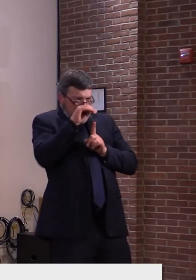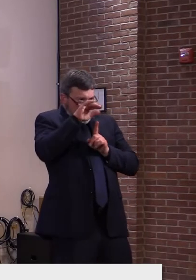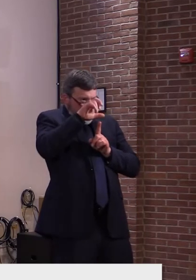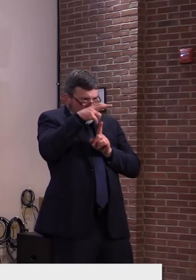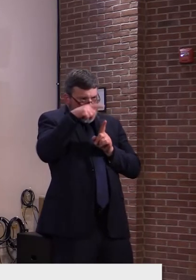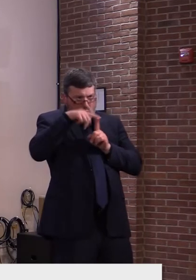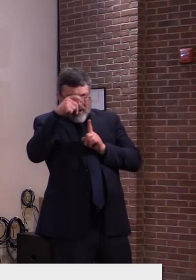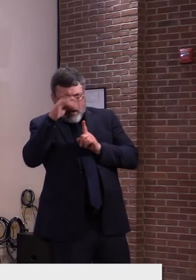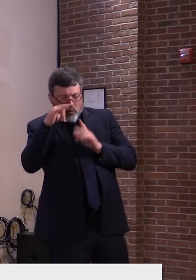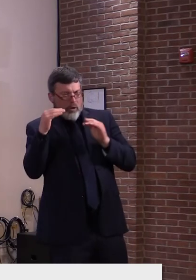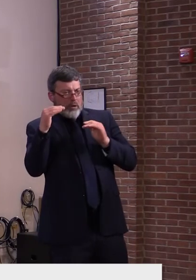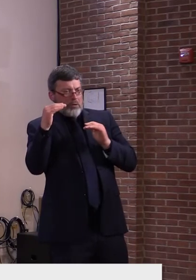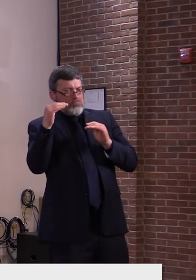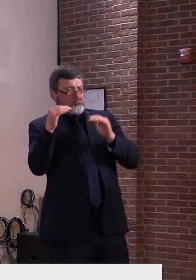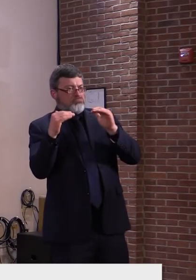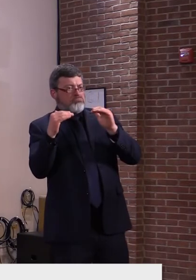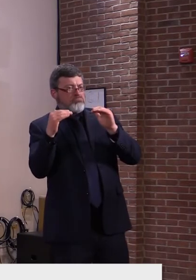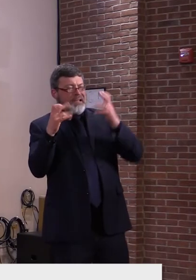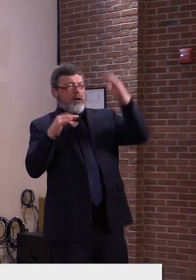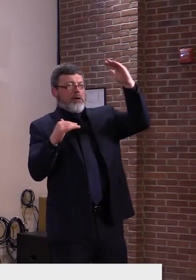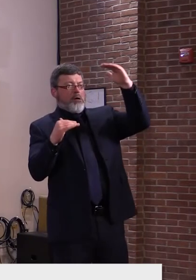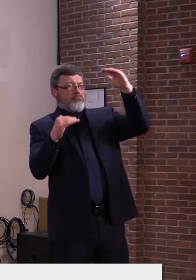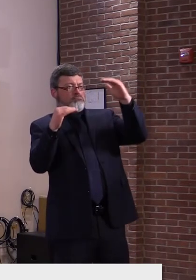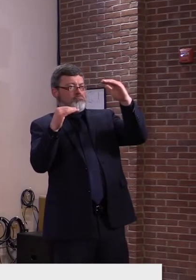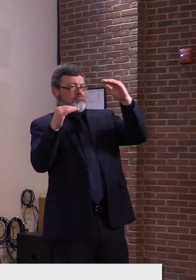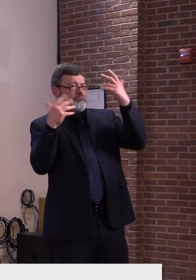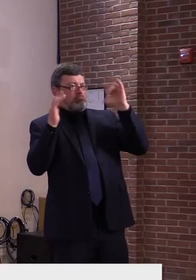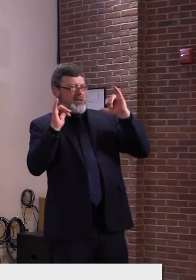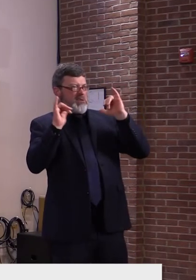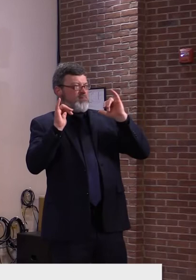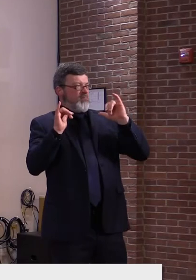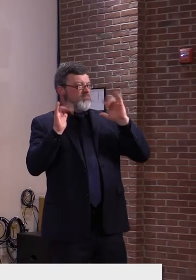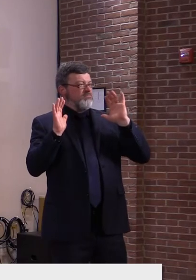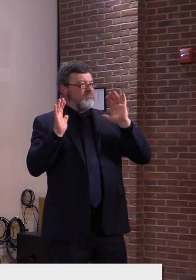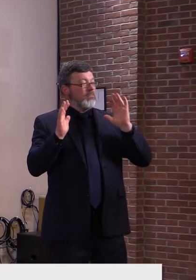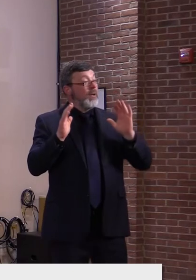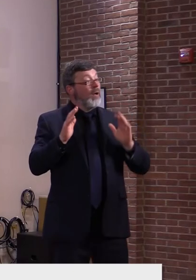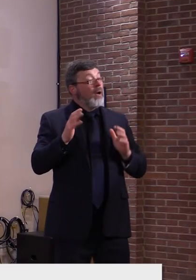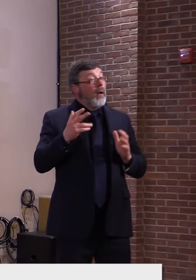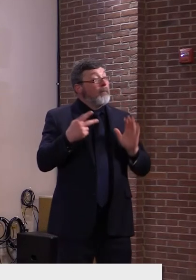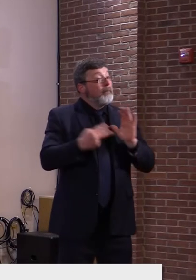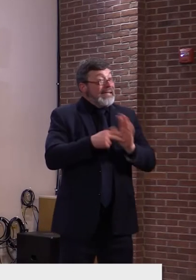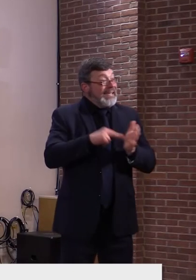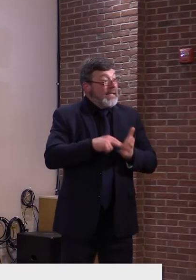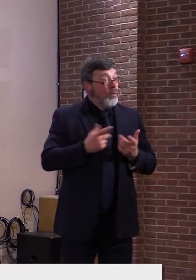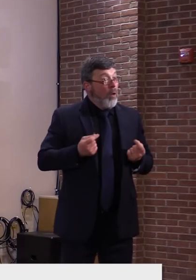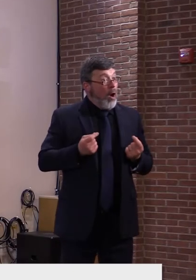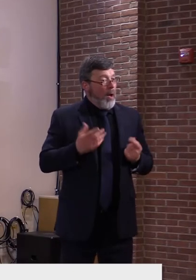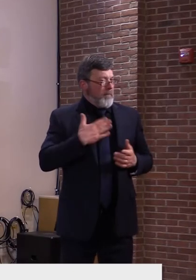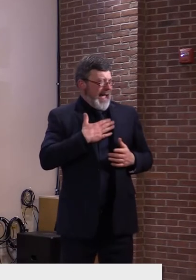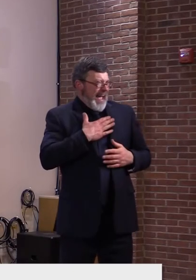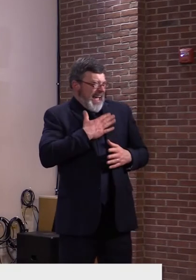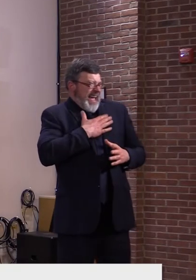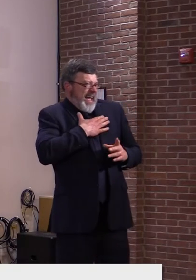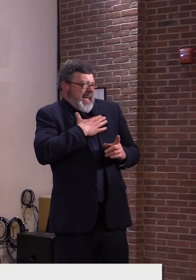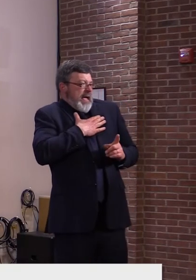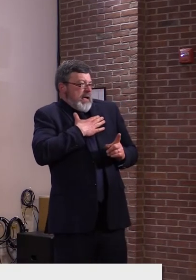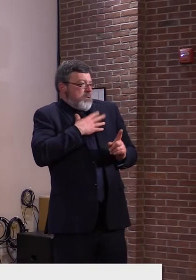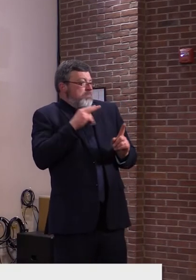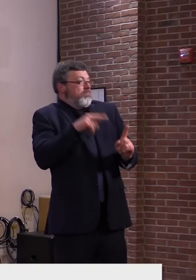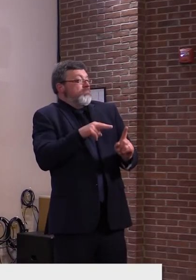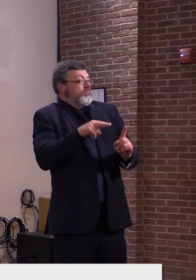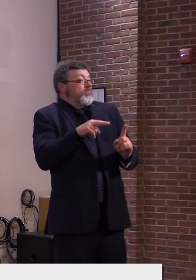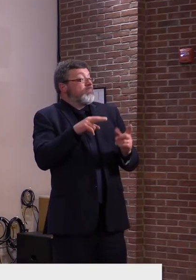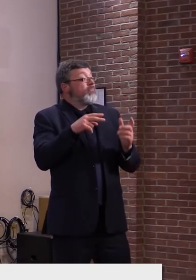that represents the reality that I stated before, that people are getting